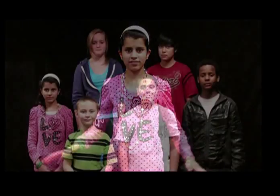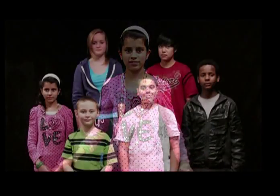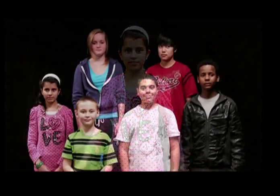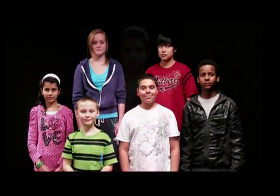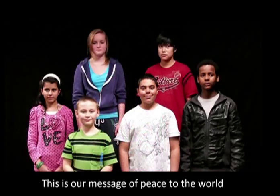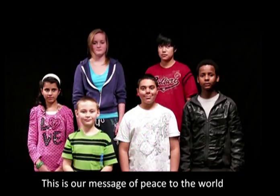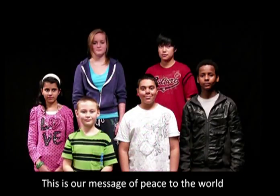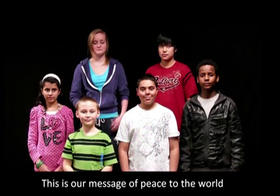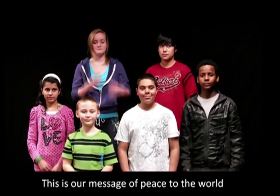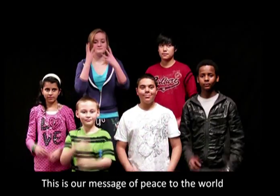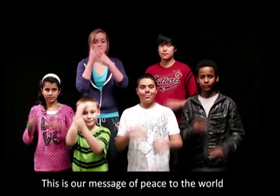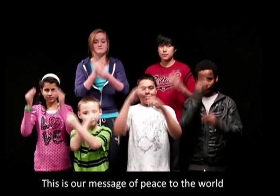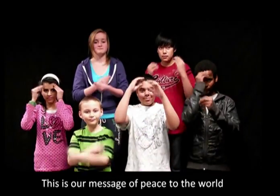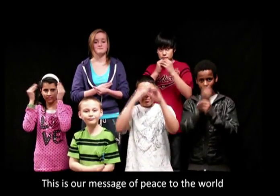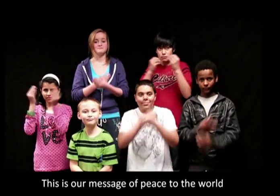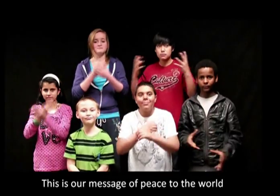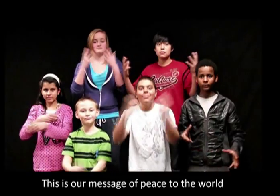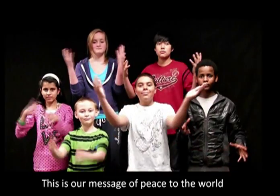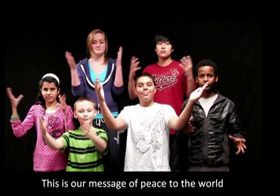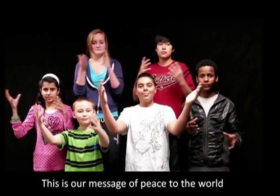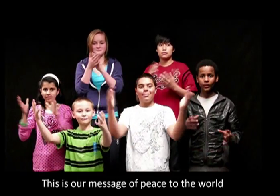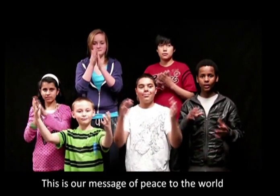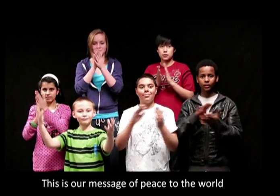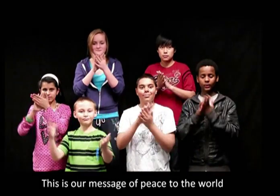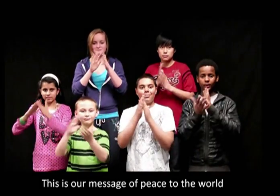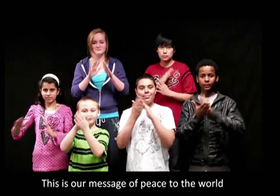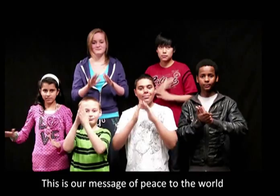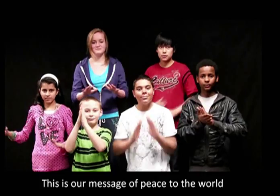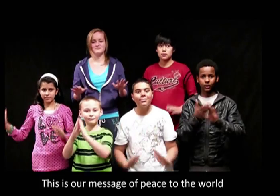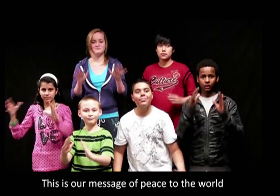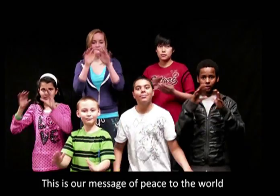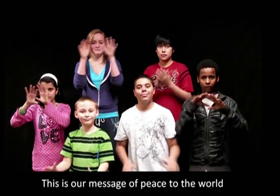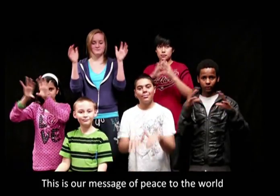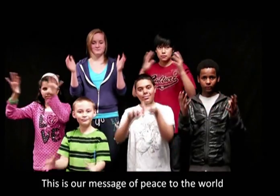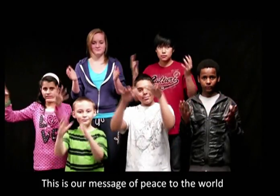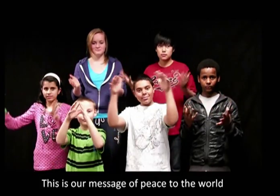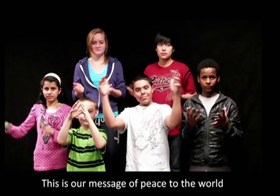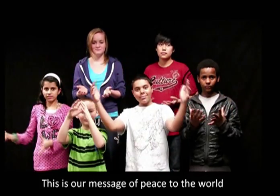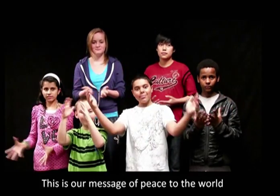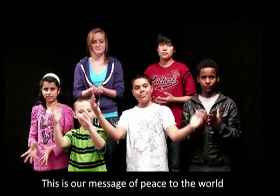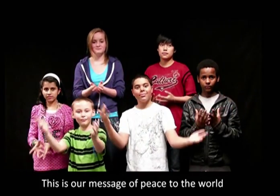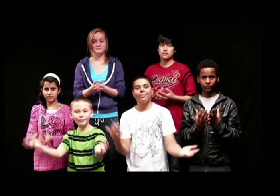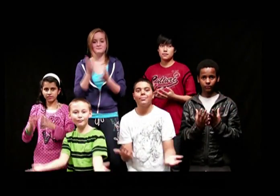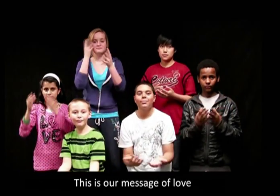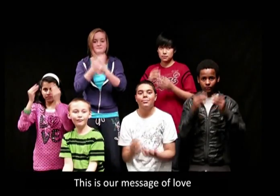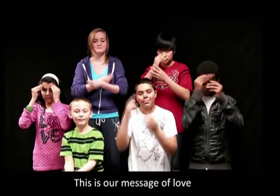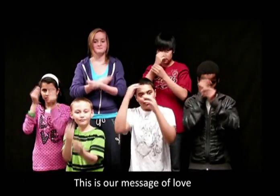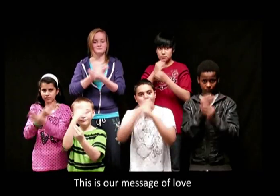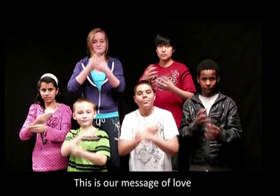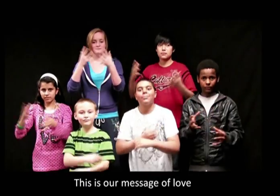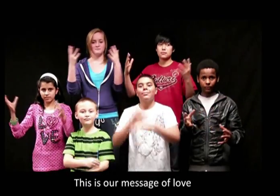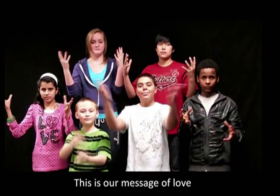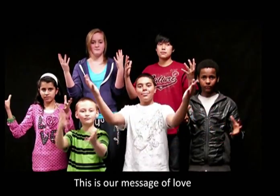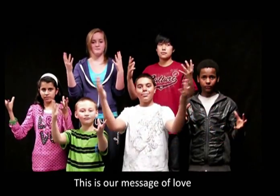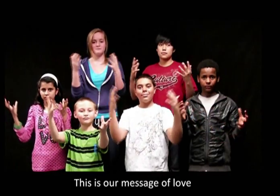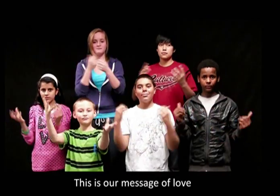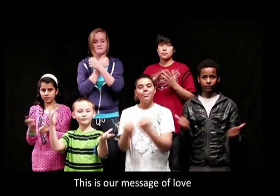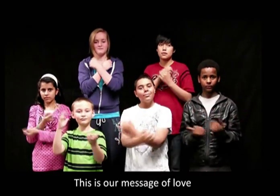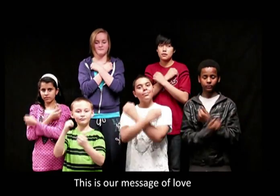This is our message of peace to the world. This is our message